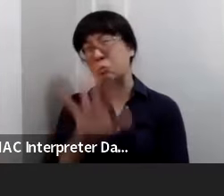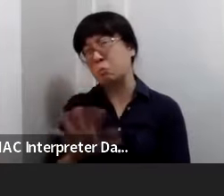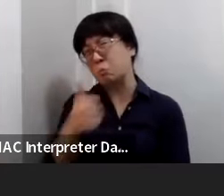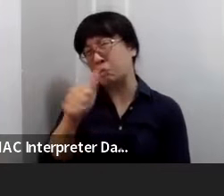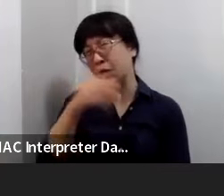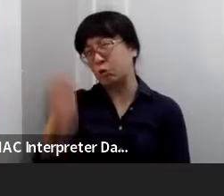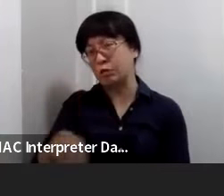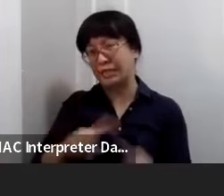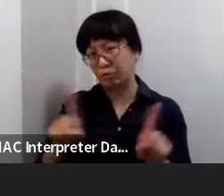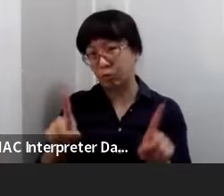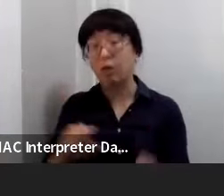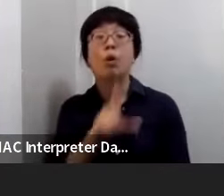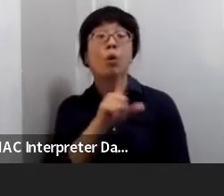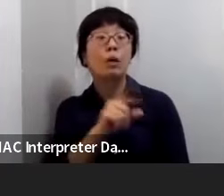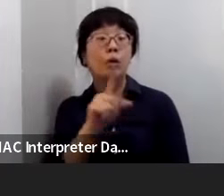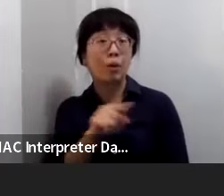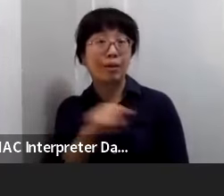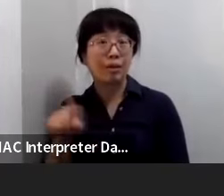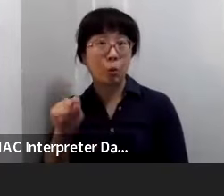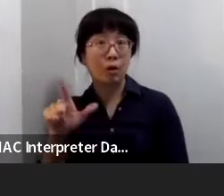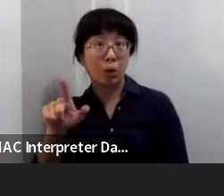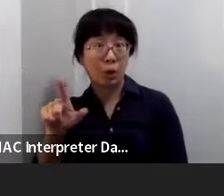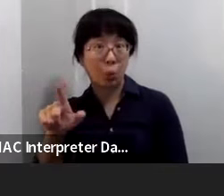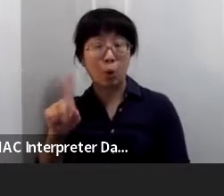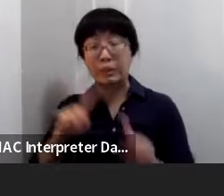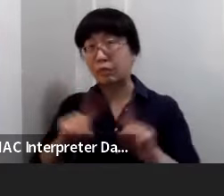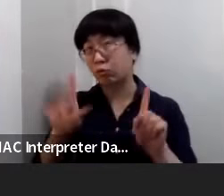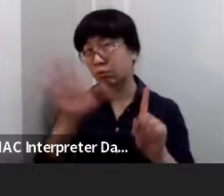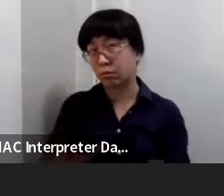and in 2020 to 2021, the difference is about